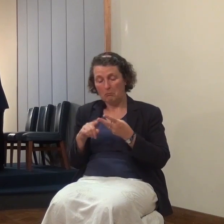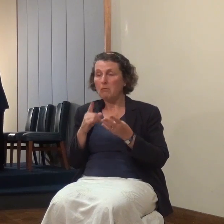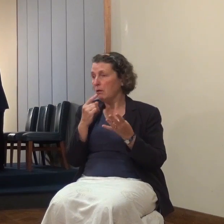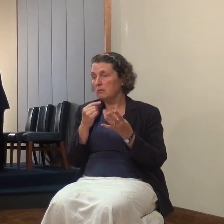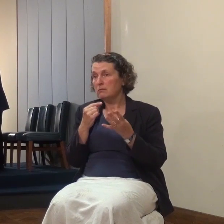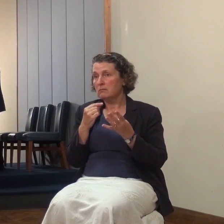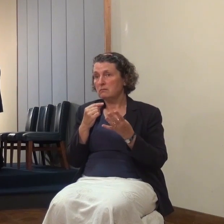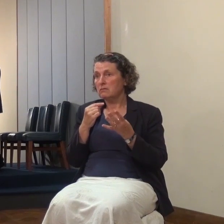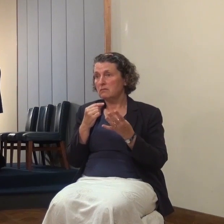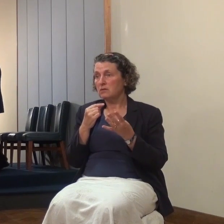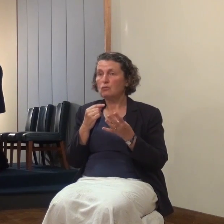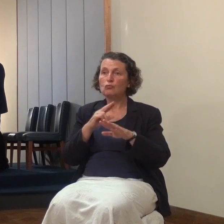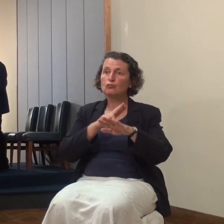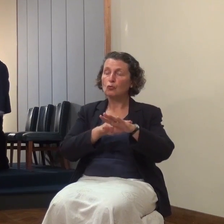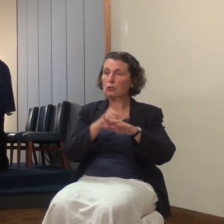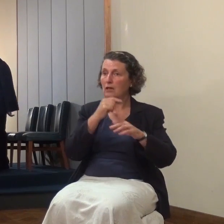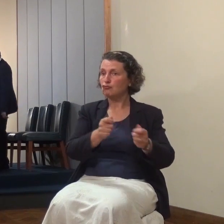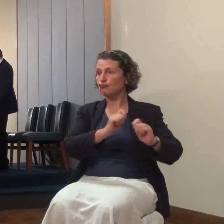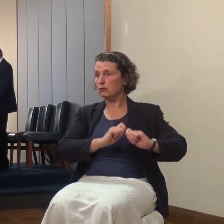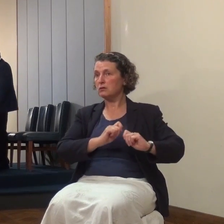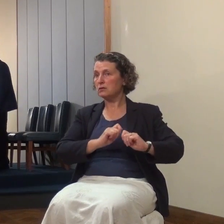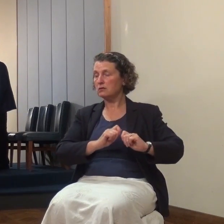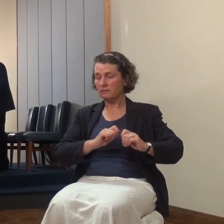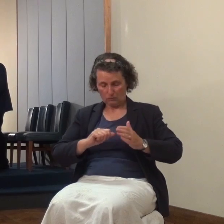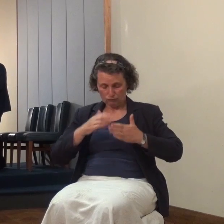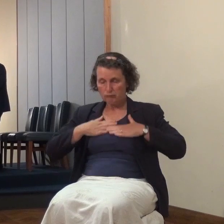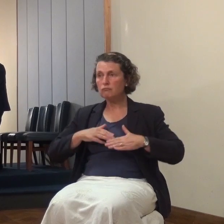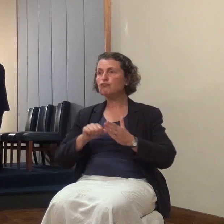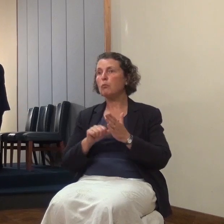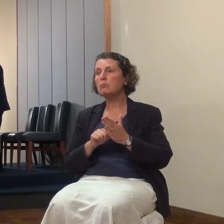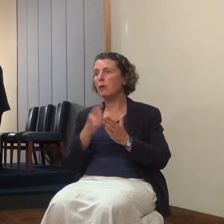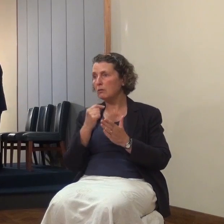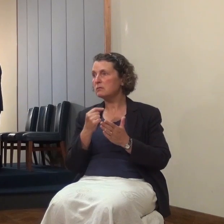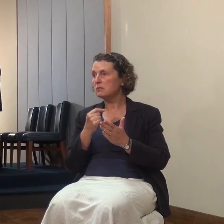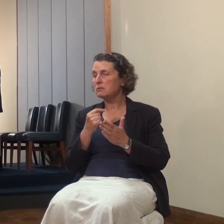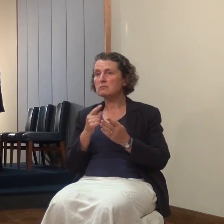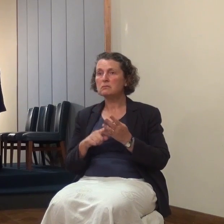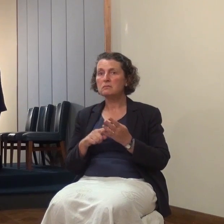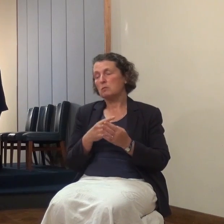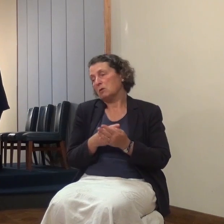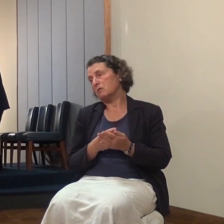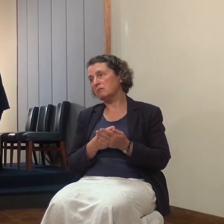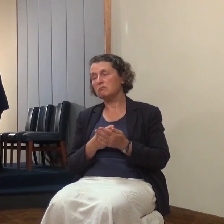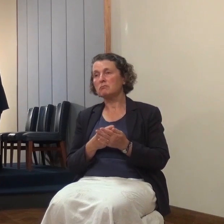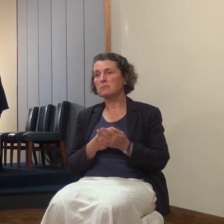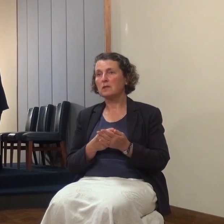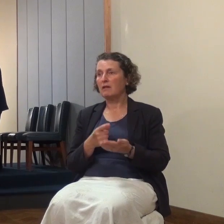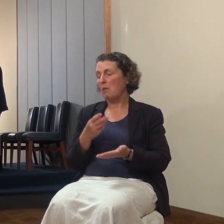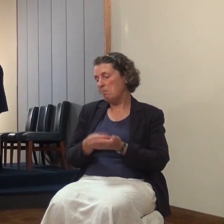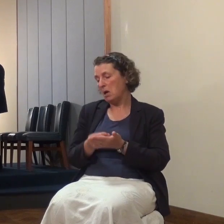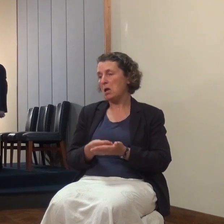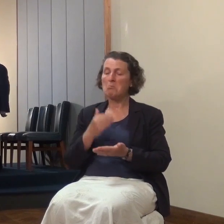be cured in a bygone age. Political parties compete to manage our lives better, cushion us from economic harm,